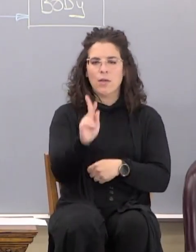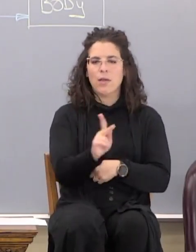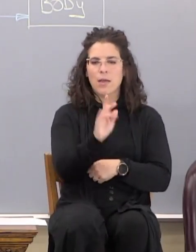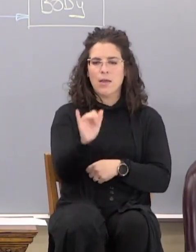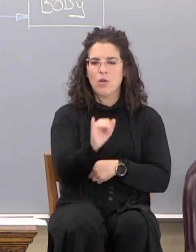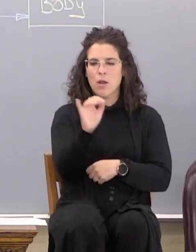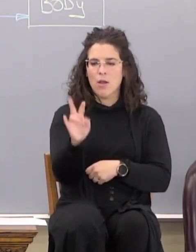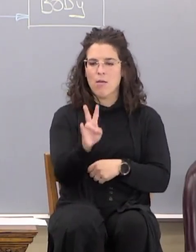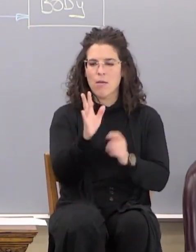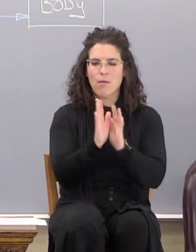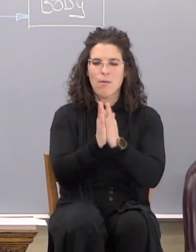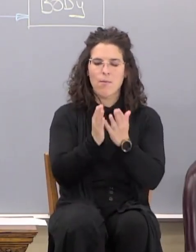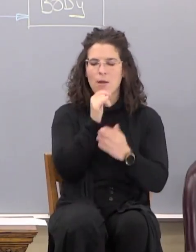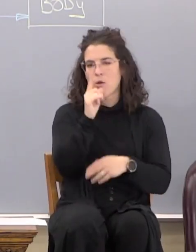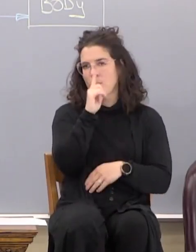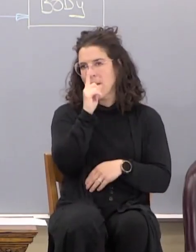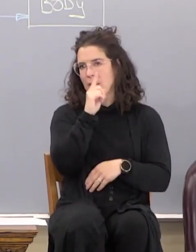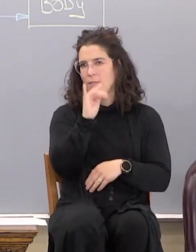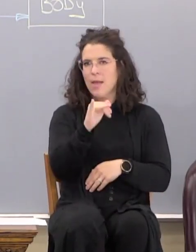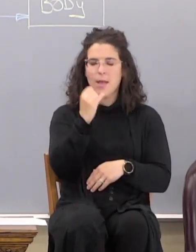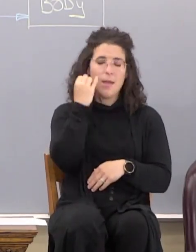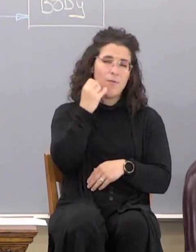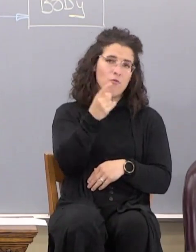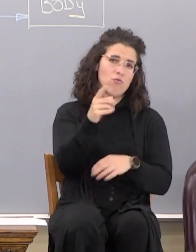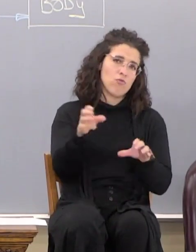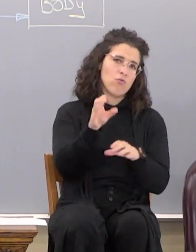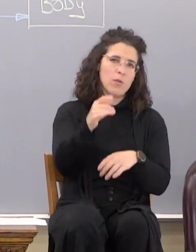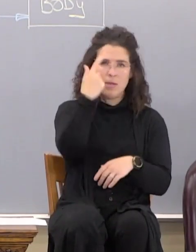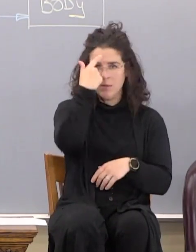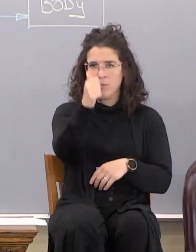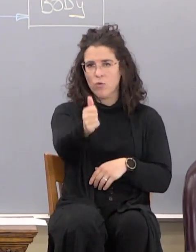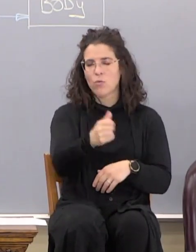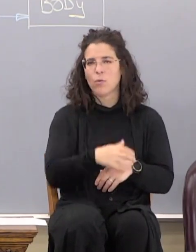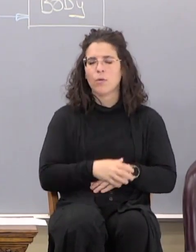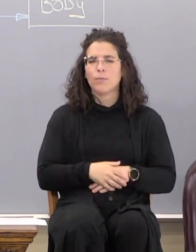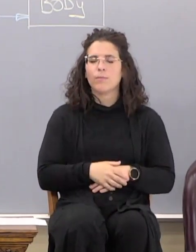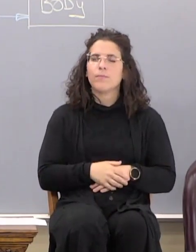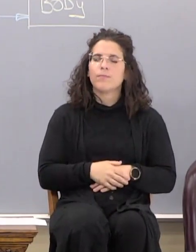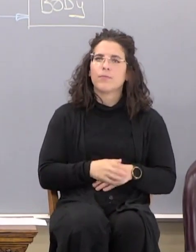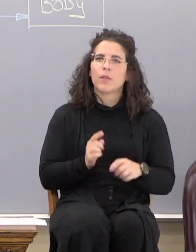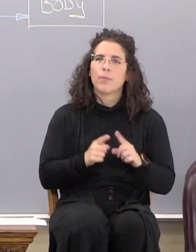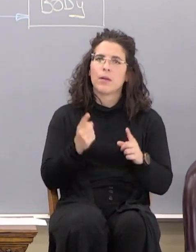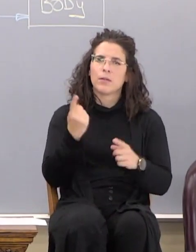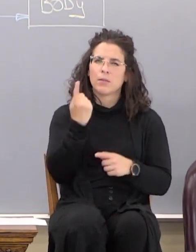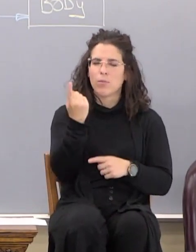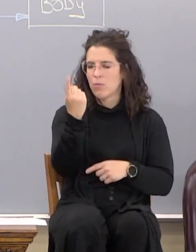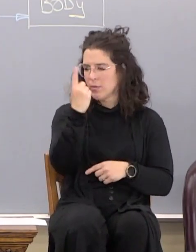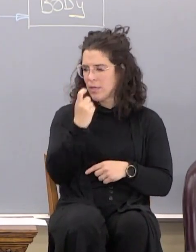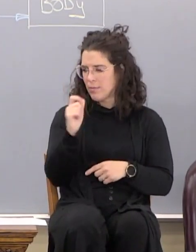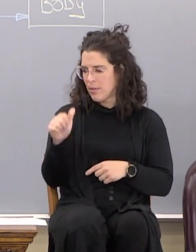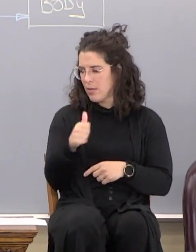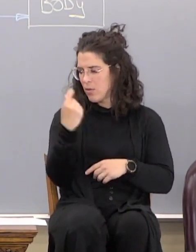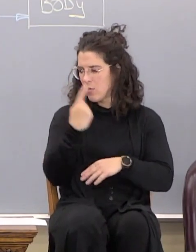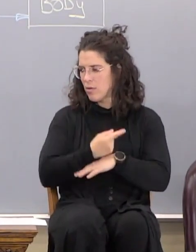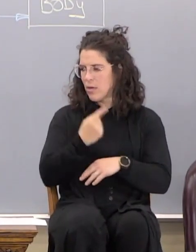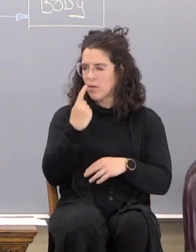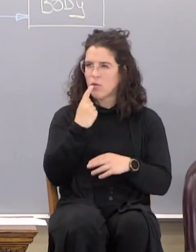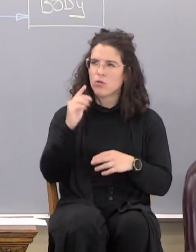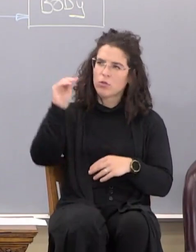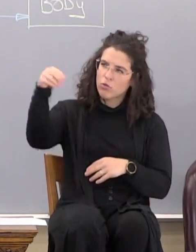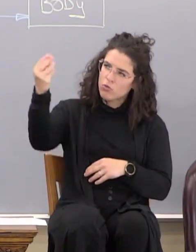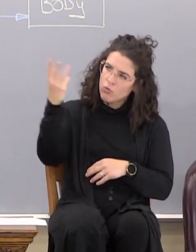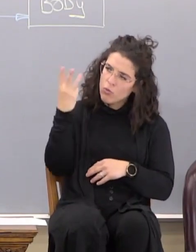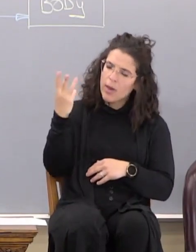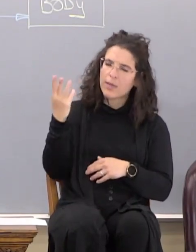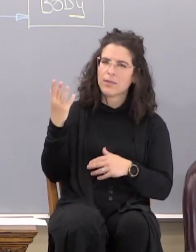okay. I don't mind that. And if you do, then that's up to you. But someone was asking me the other day, said, you know, there are these grace outfits